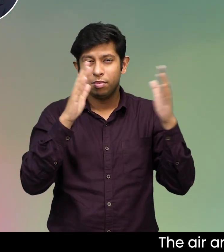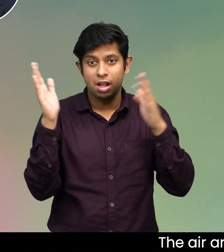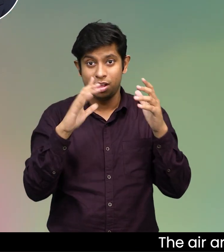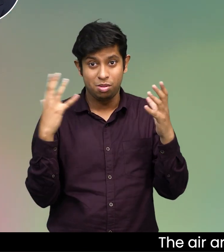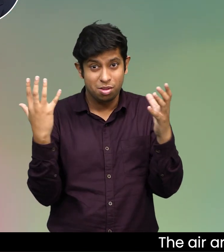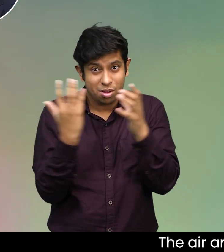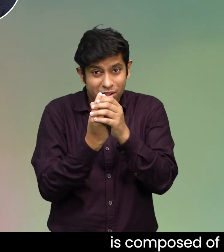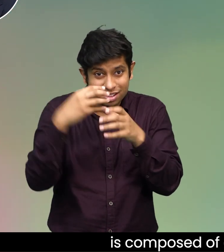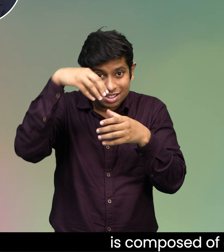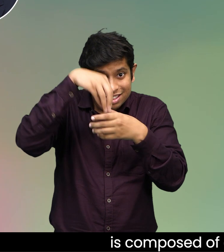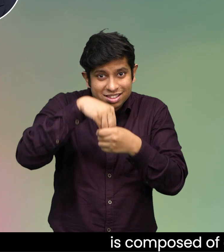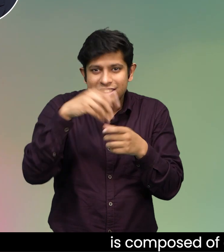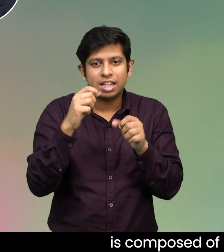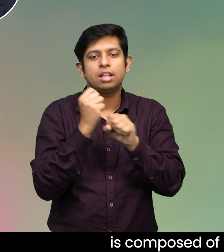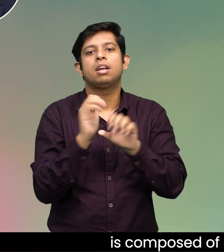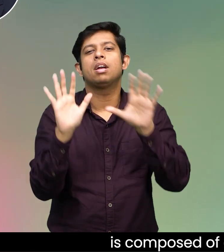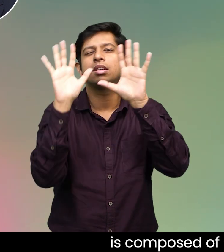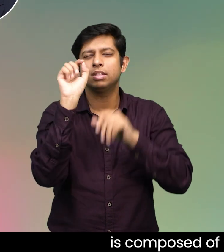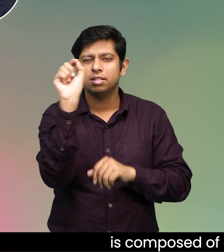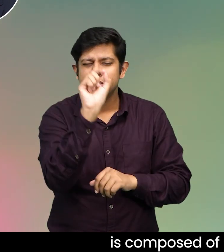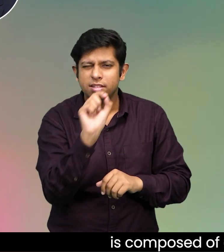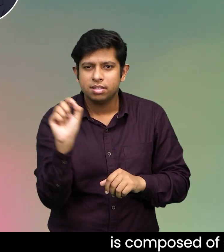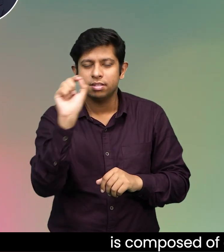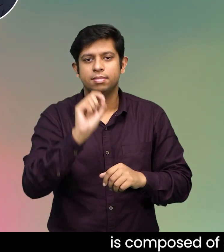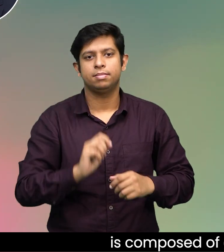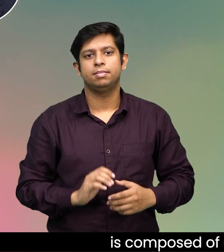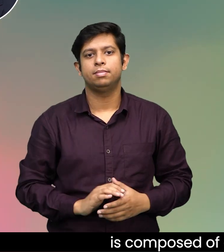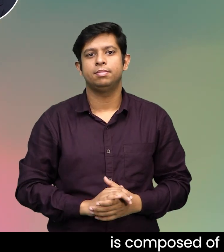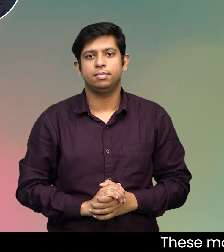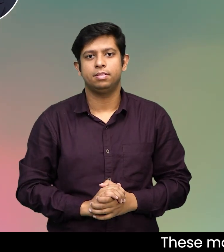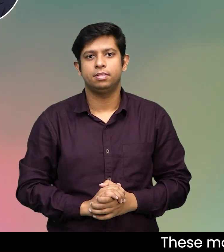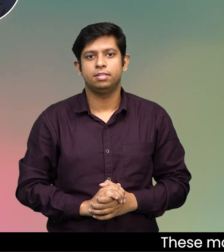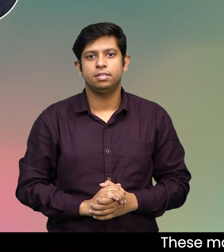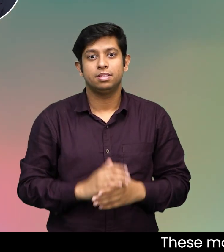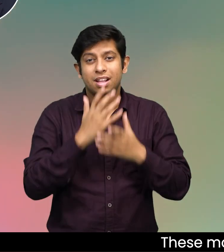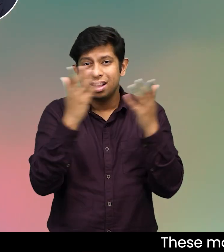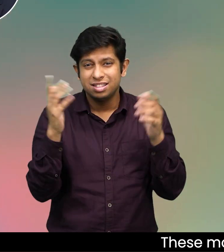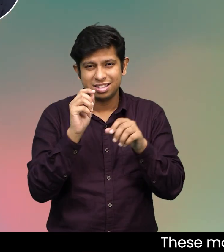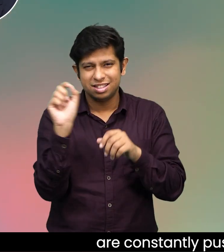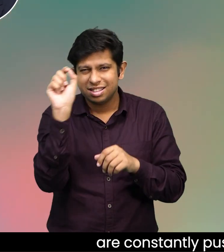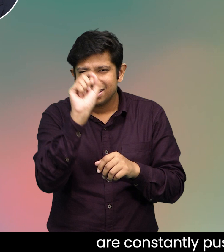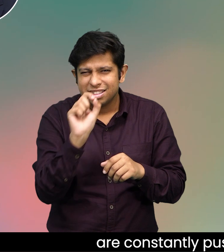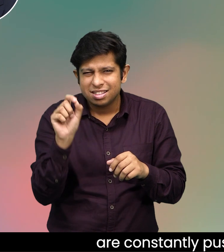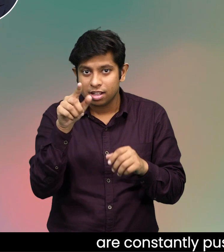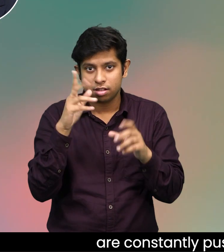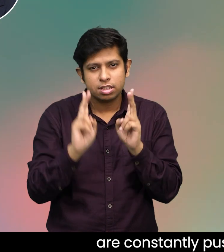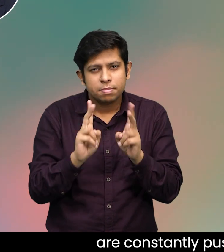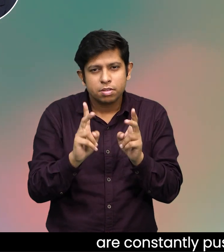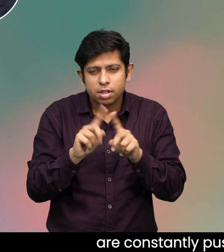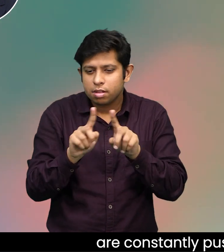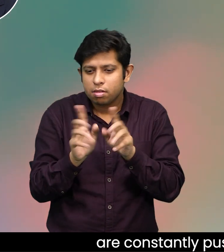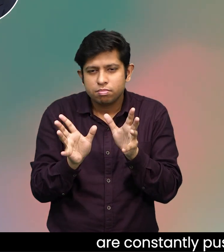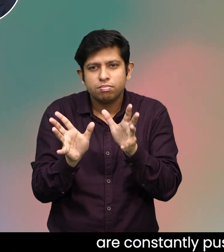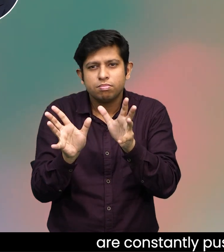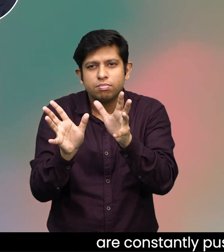The air around us is composed of gas molecules. These molecules are constantly